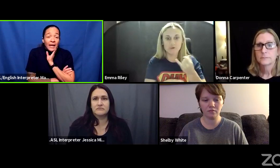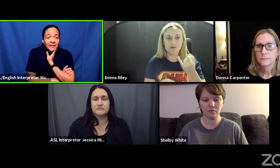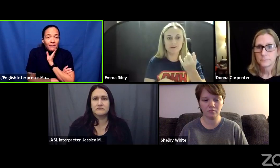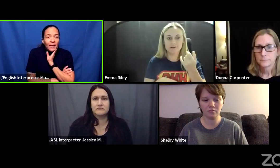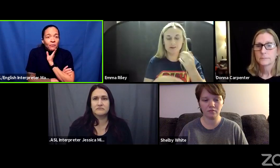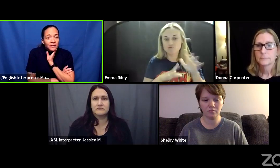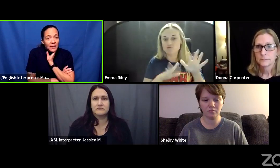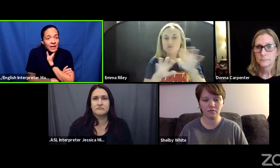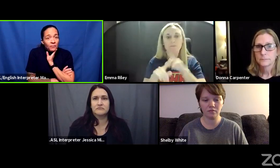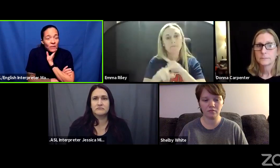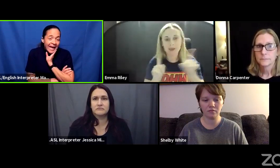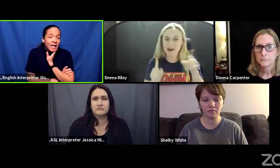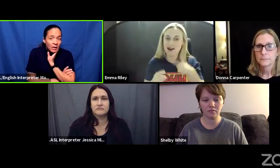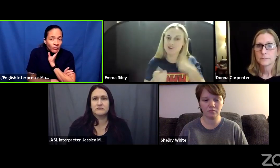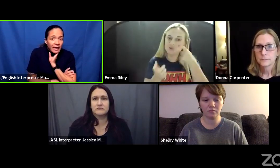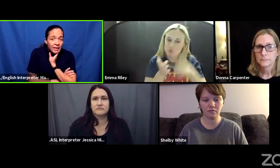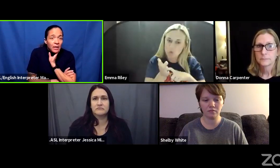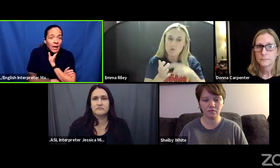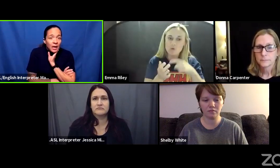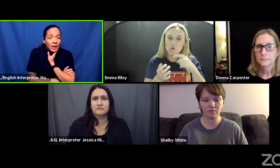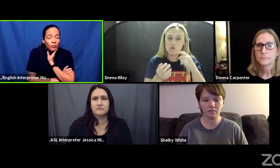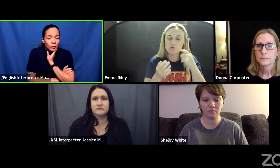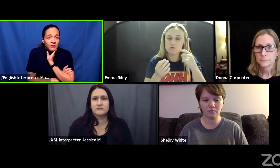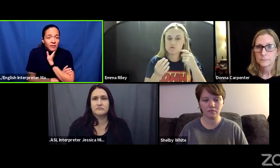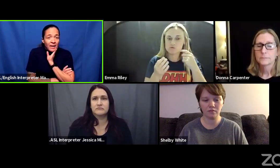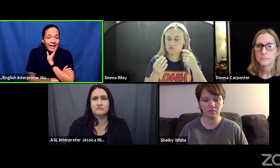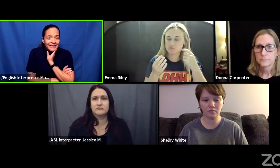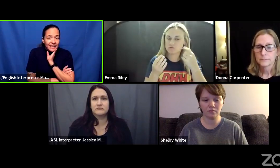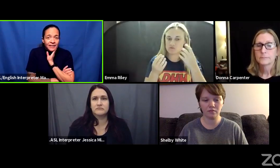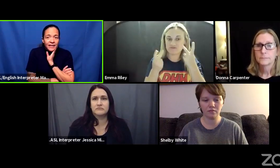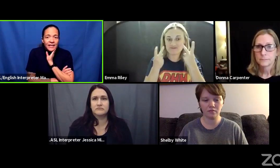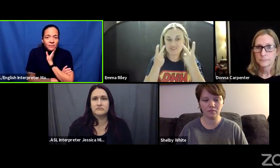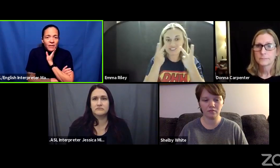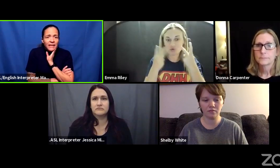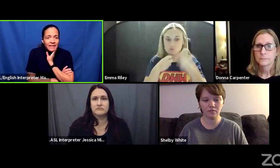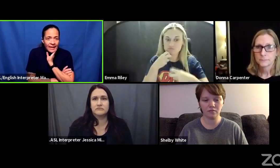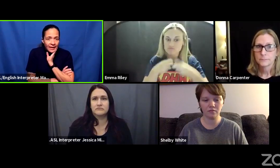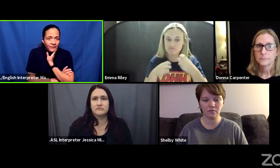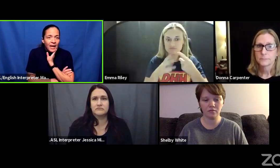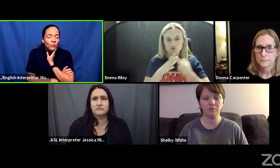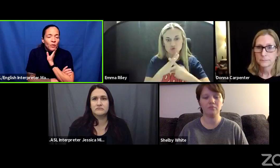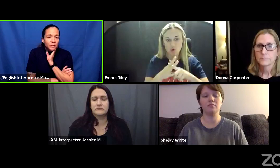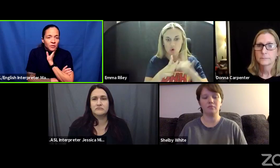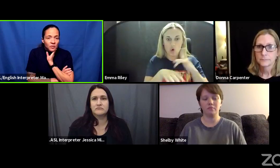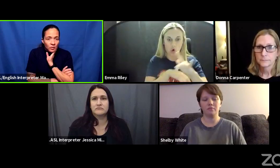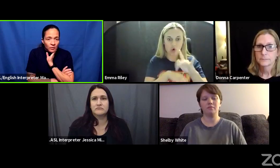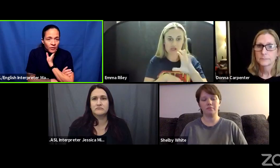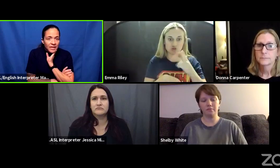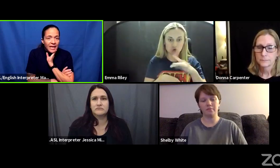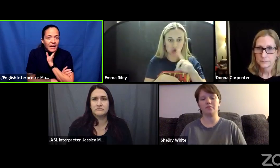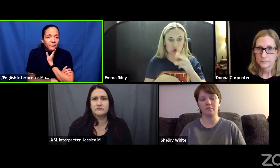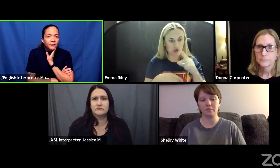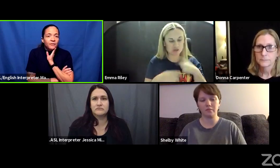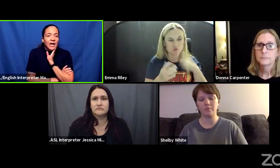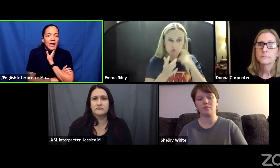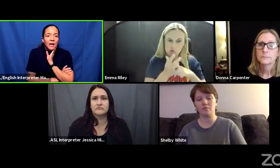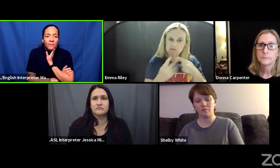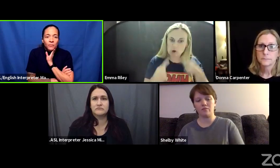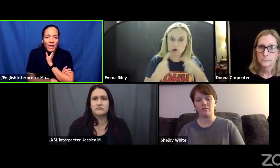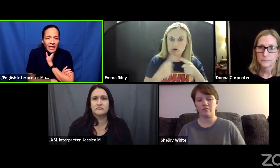So at that time, I had already grown into my identity as being deaf. I went to the school for the